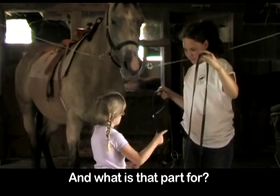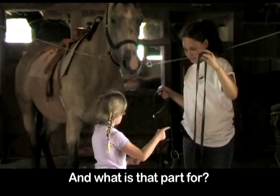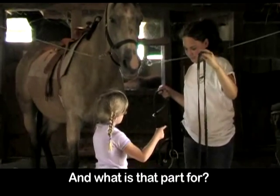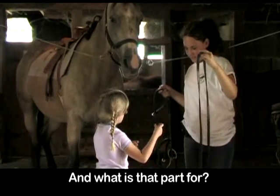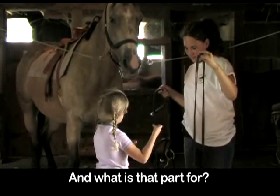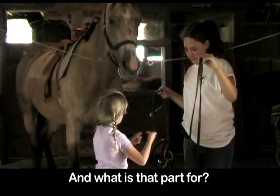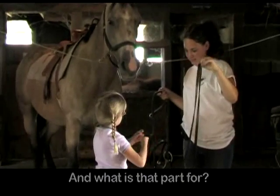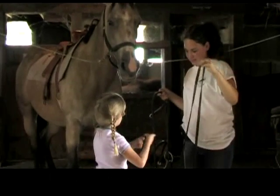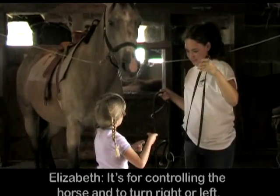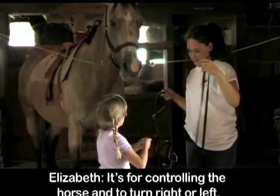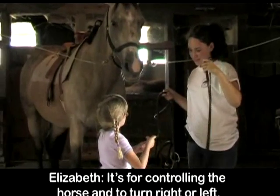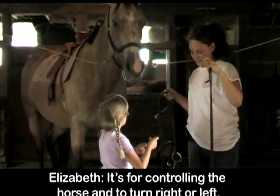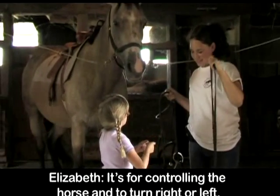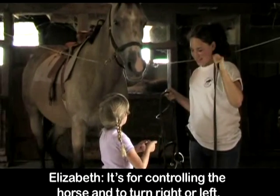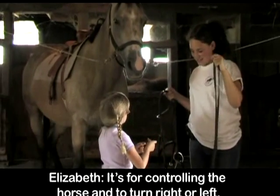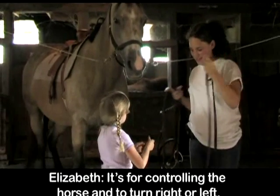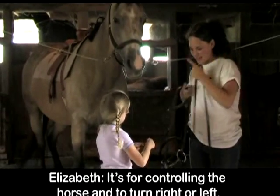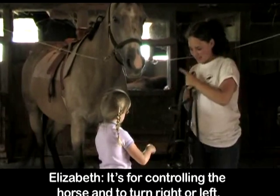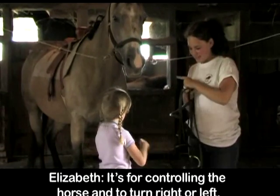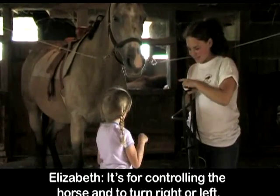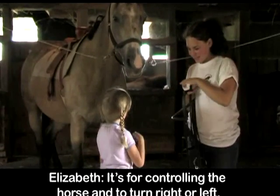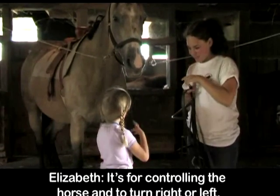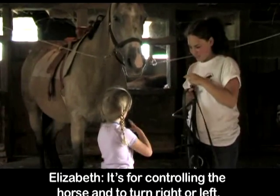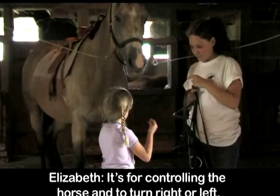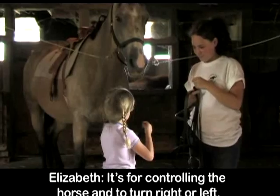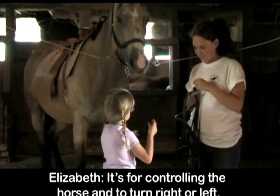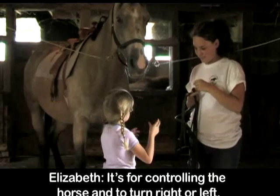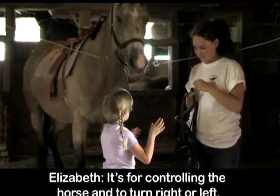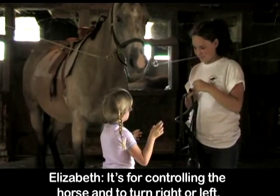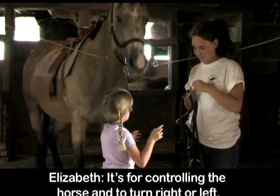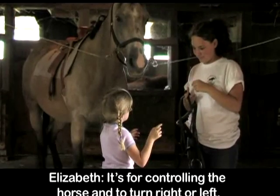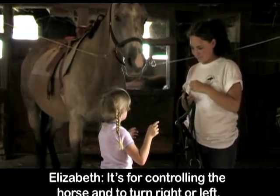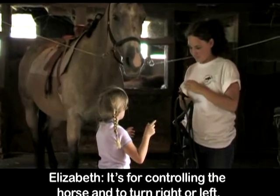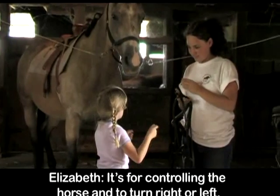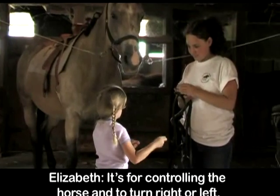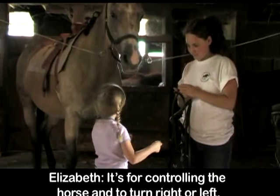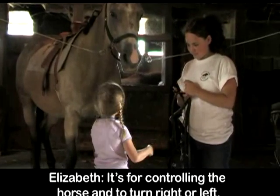for? It's for controlling the horse and to turn right or left.